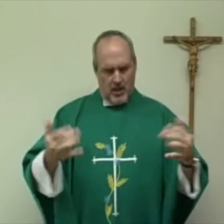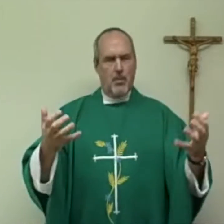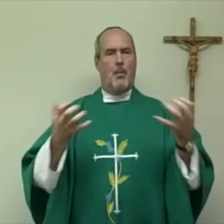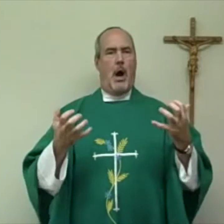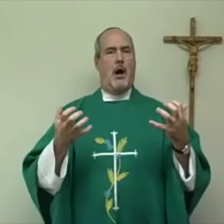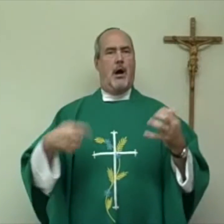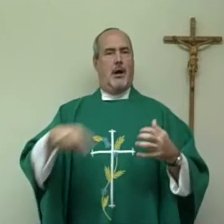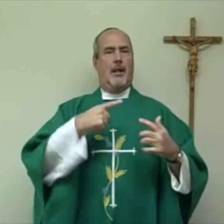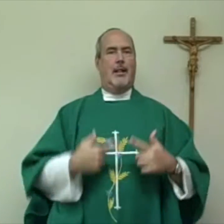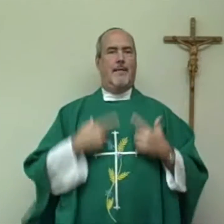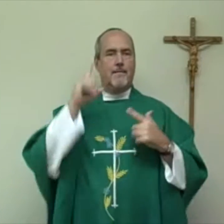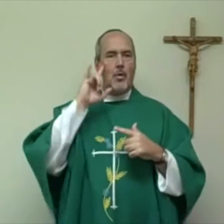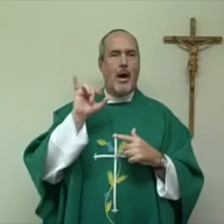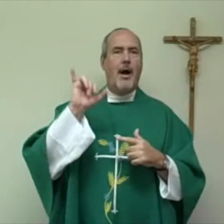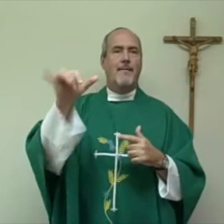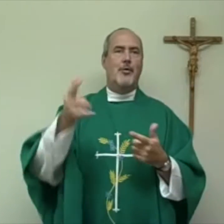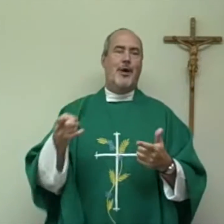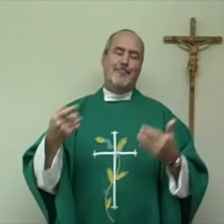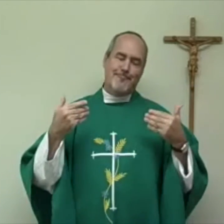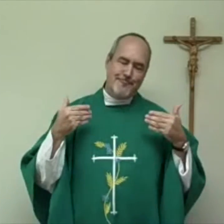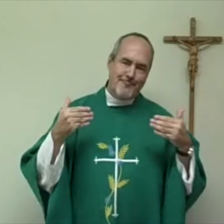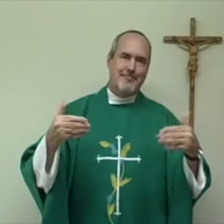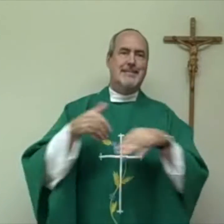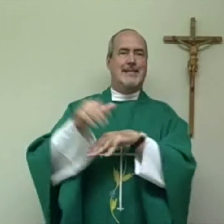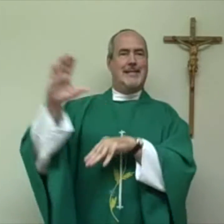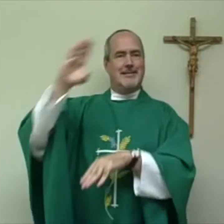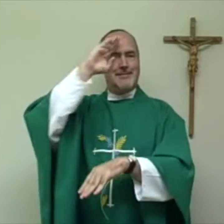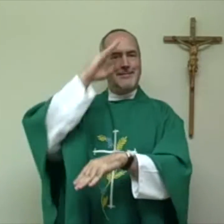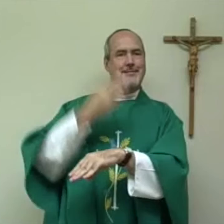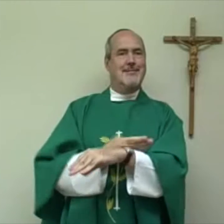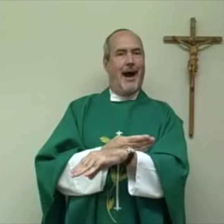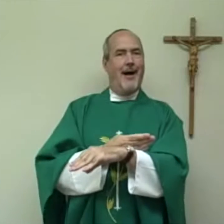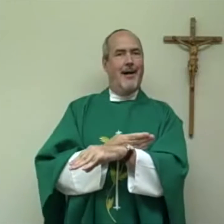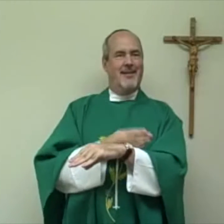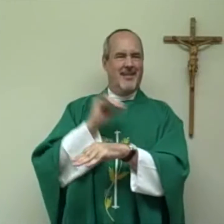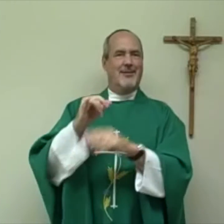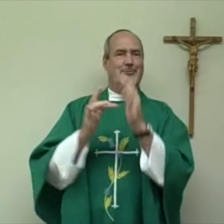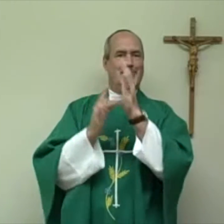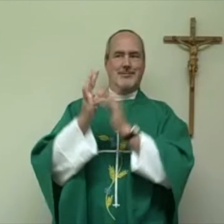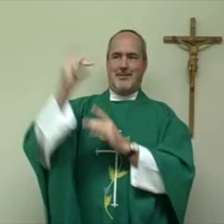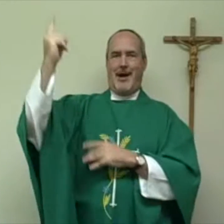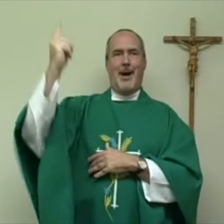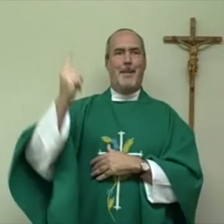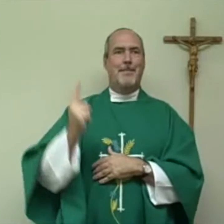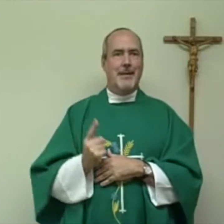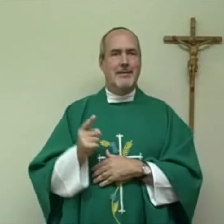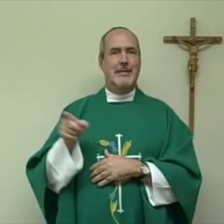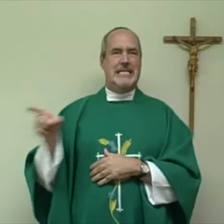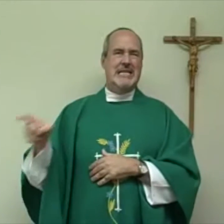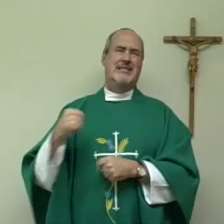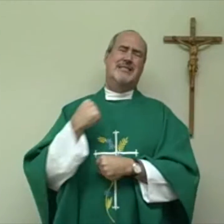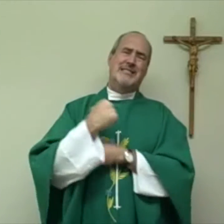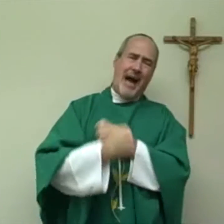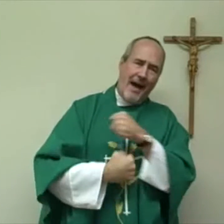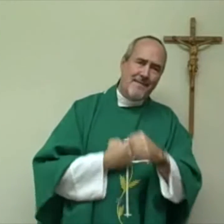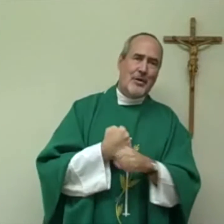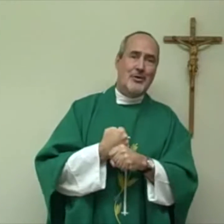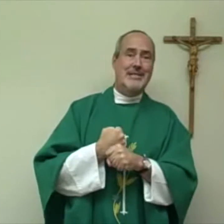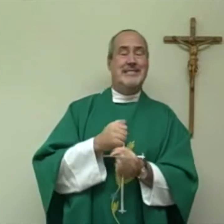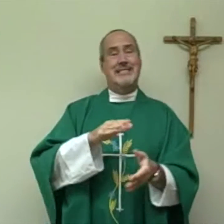that's it. He still wants us to live forever with him. He sent his son, Jesus, who